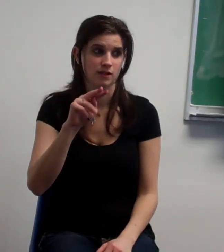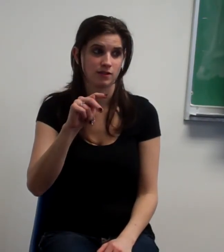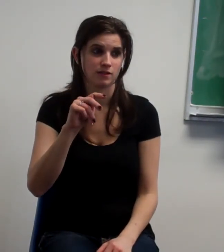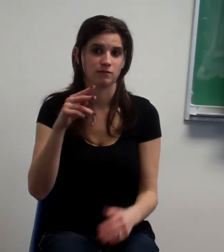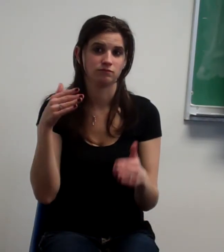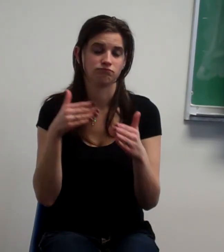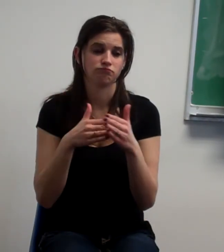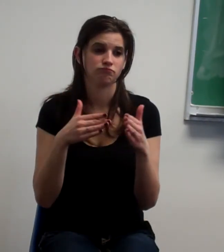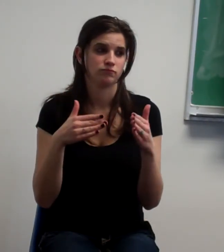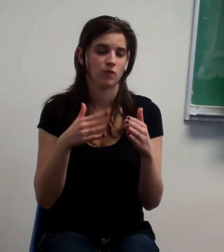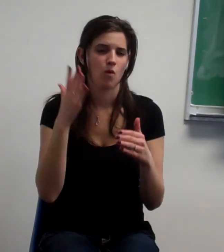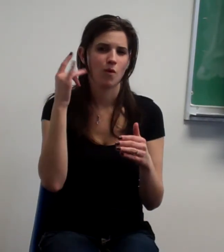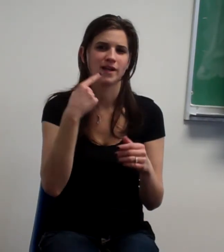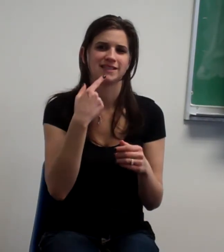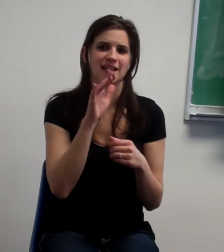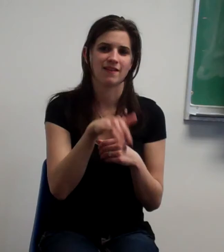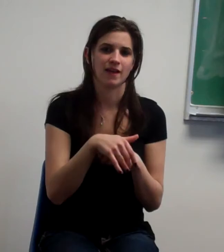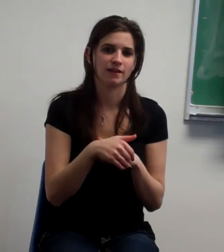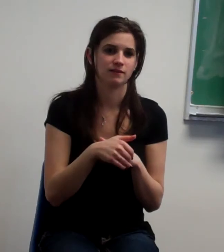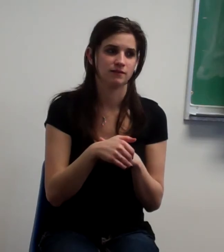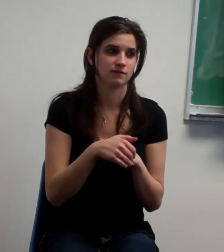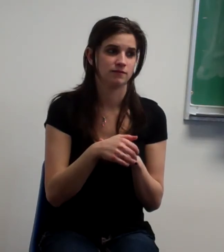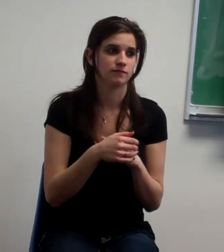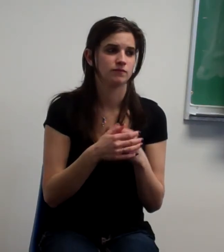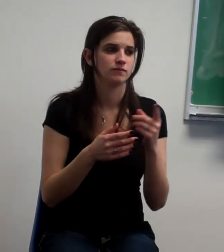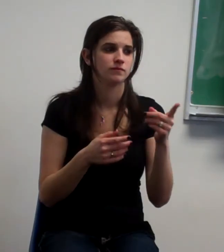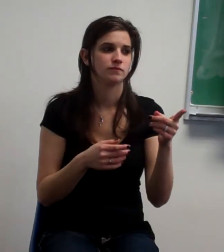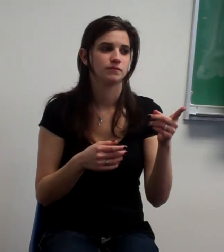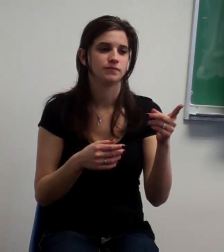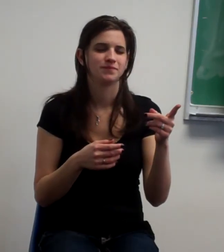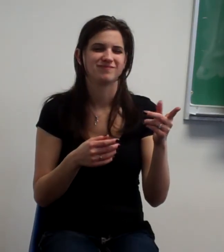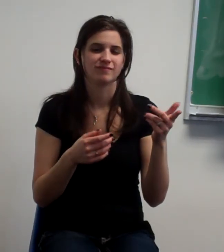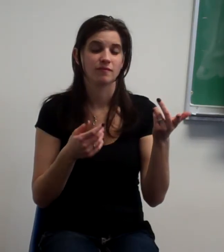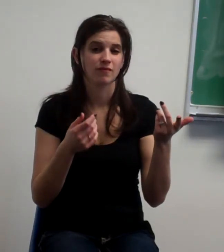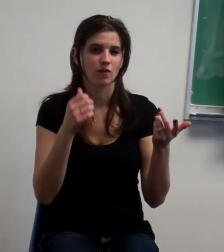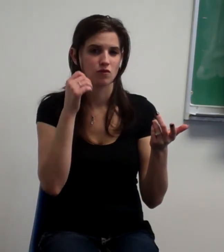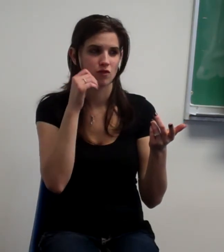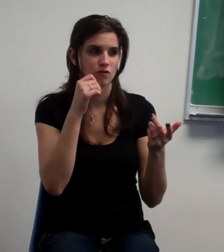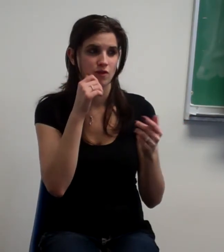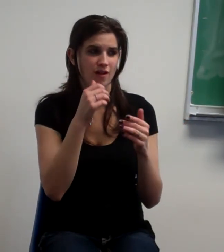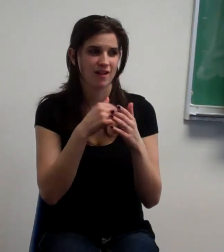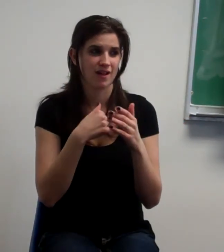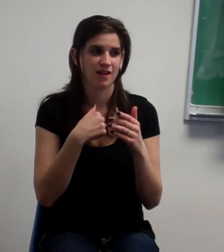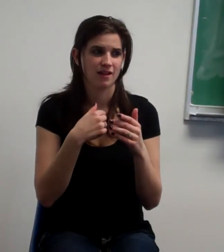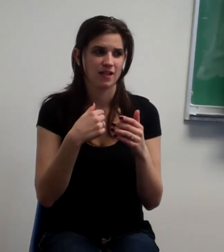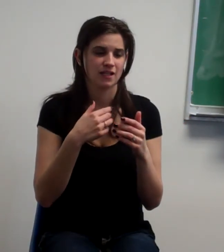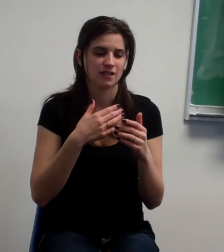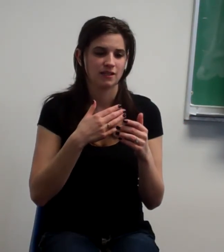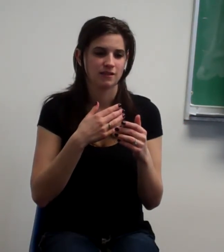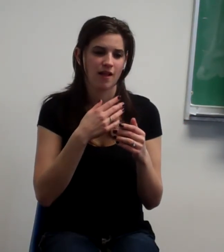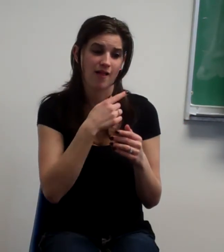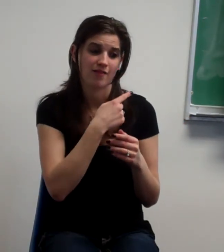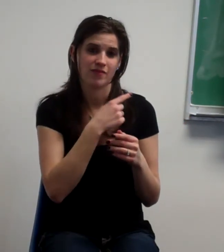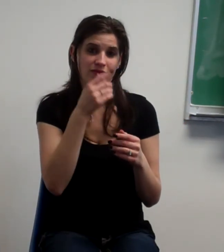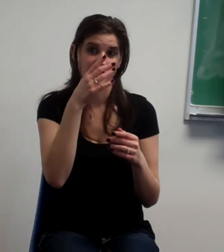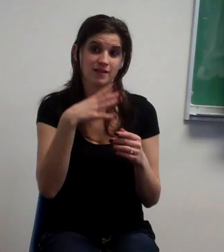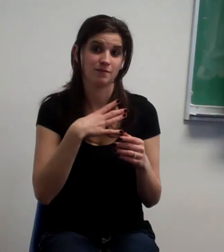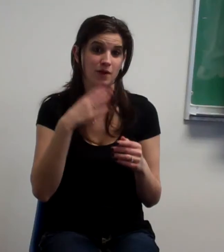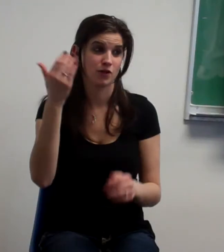a lot of this will come from you all reading this. Yeah. So is this basically like a reflection of how he feels about the book? If I can hear you talk and you're talking